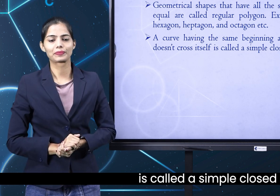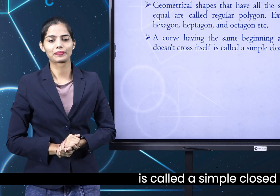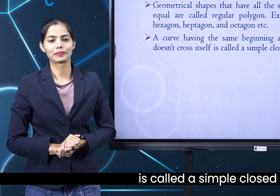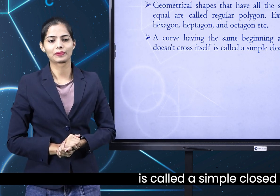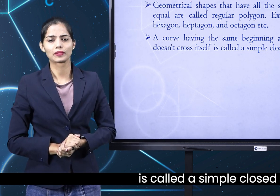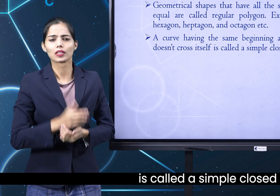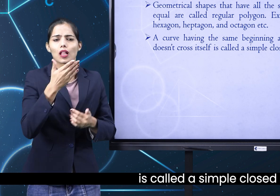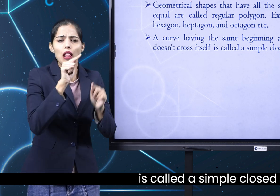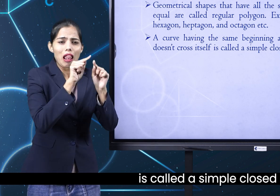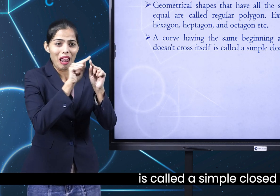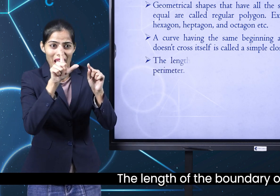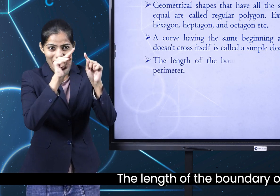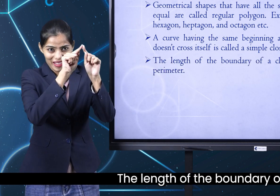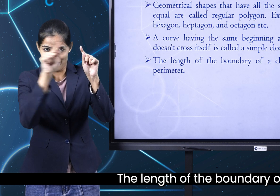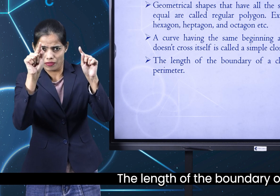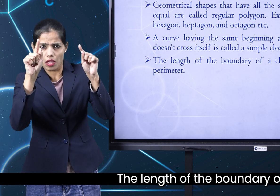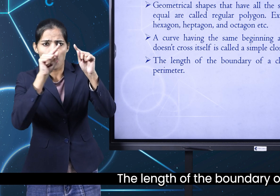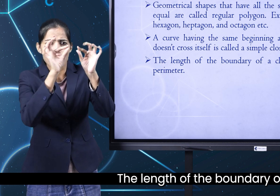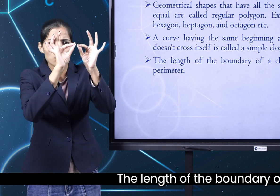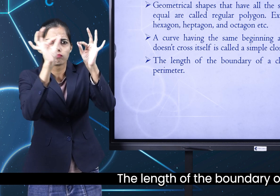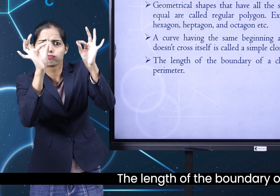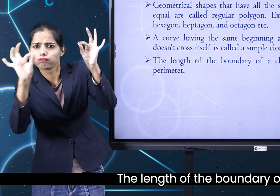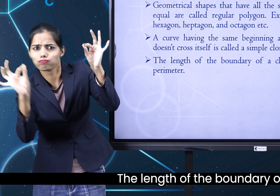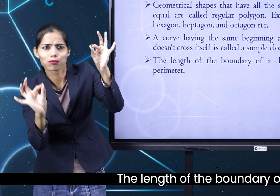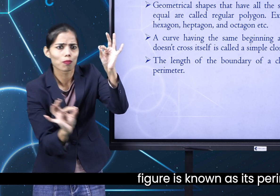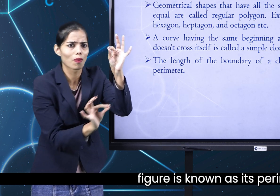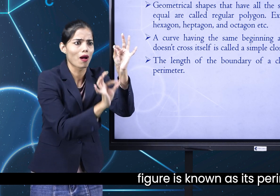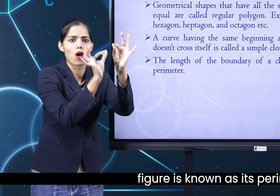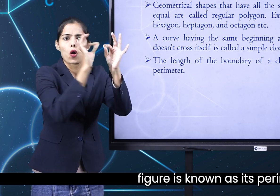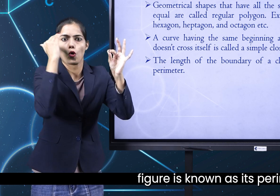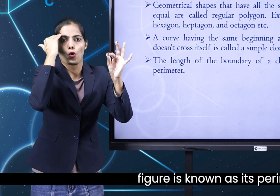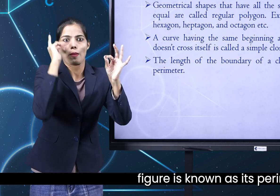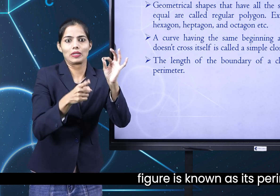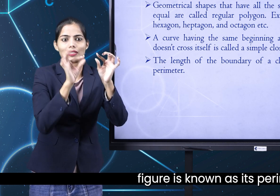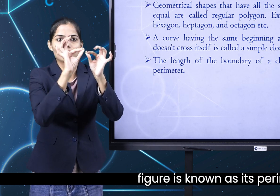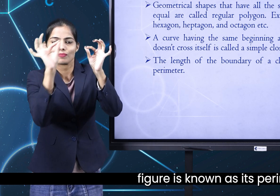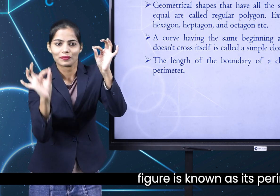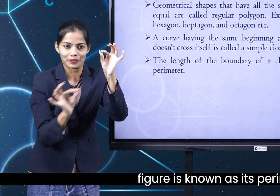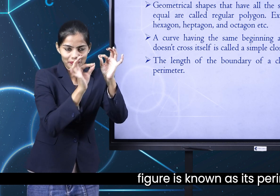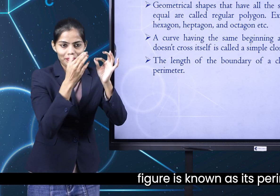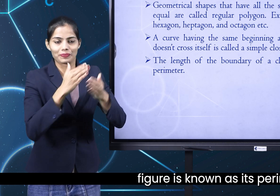curve. The length of the boundary of a closed figure is known as its